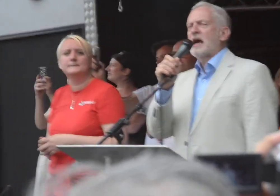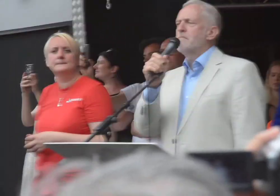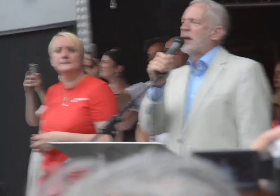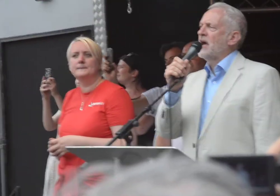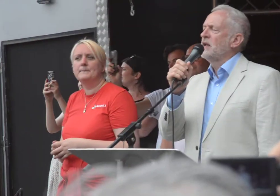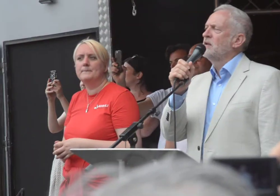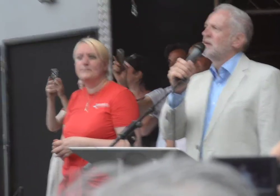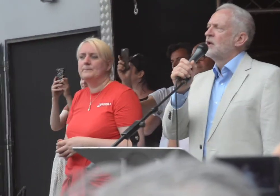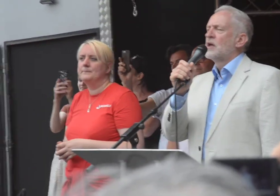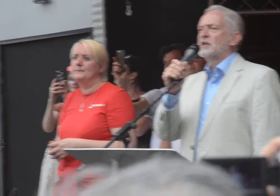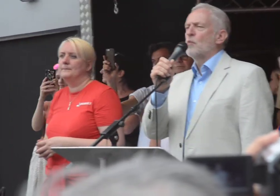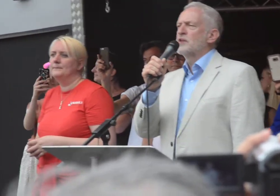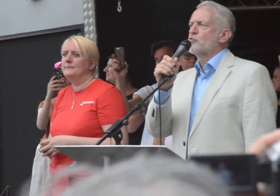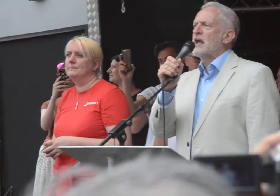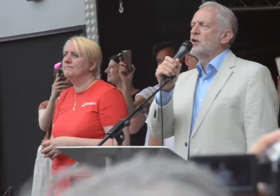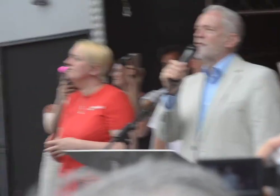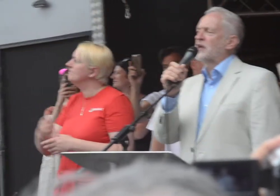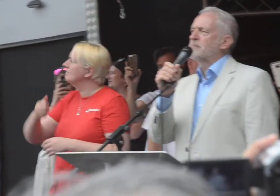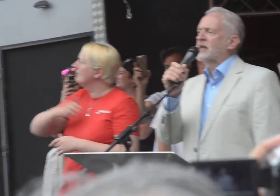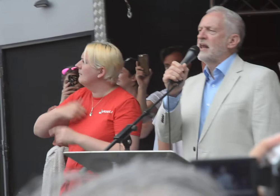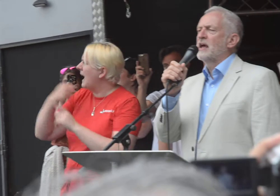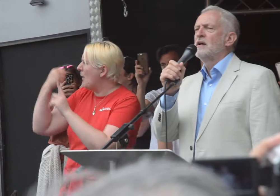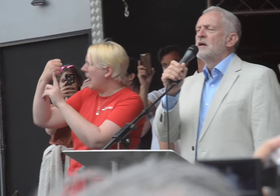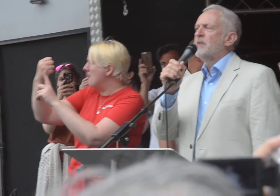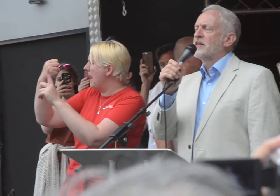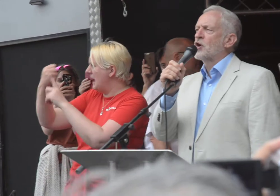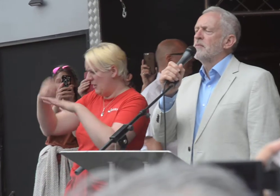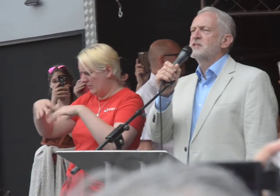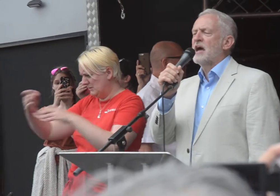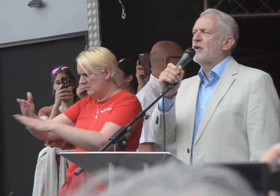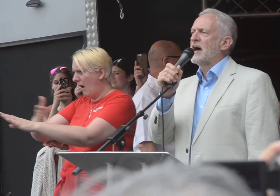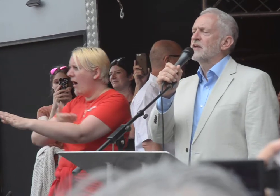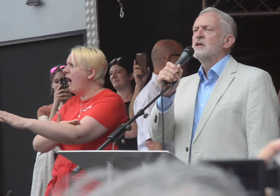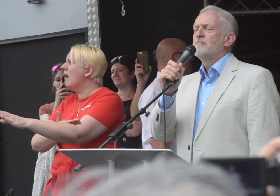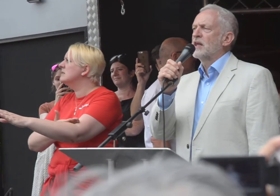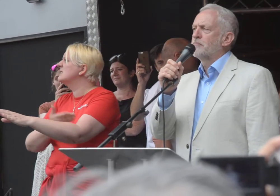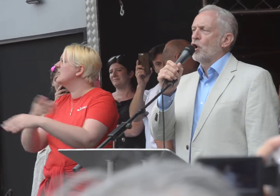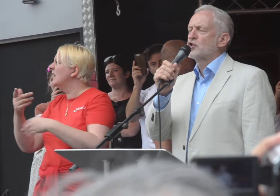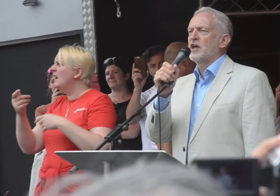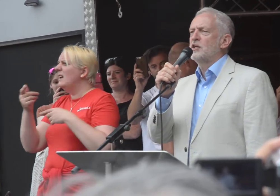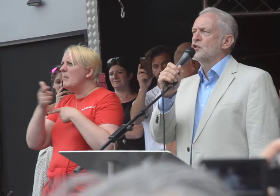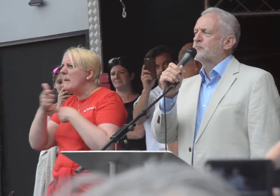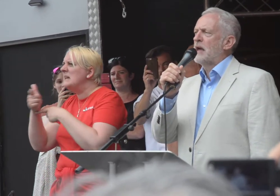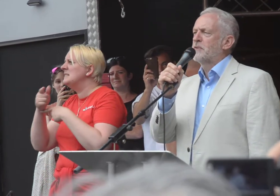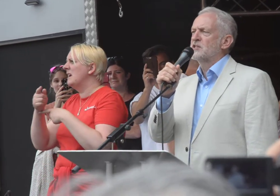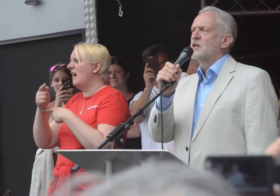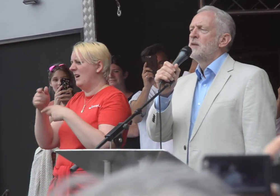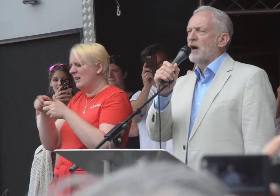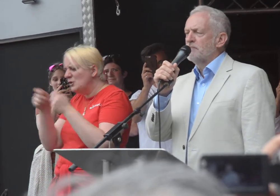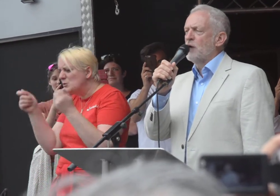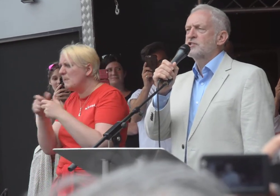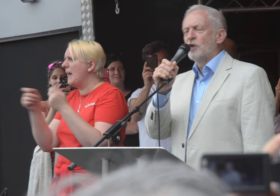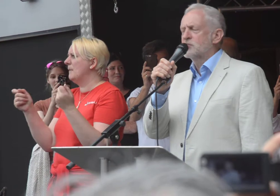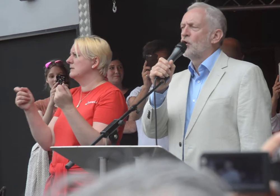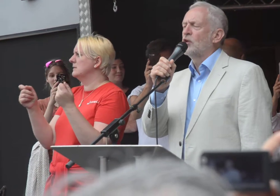And the campaign that was written off at the beginning by the commentariat, by the broadsheet newspapers,